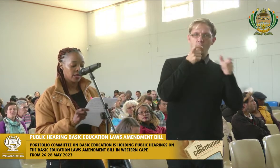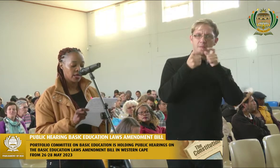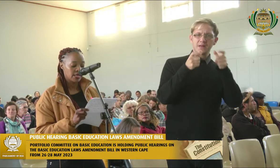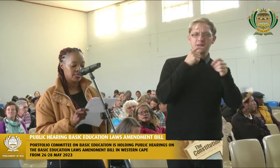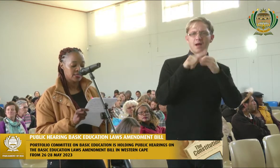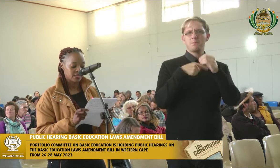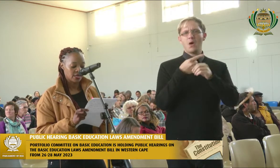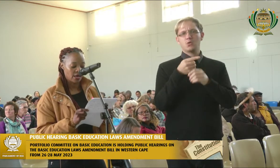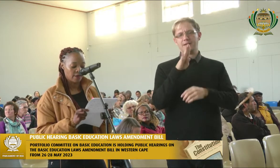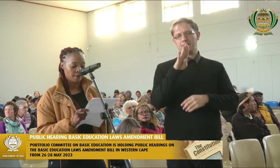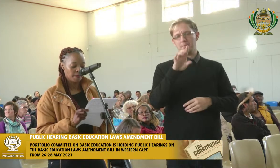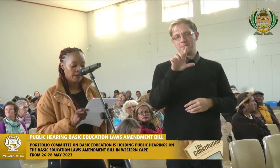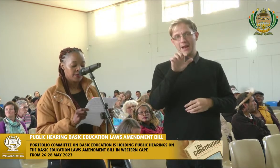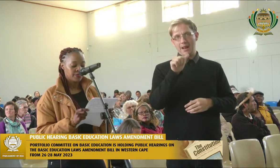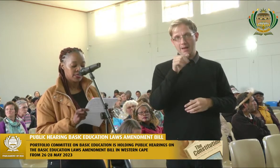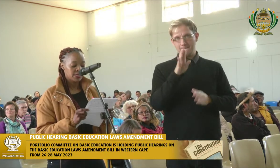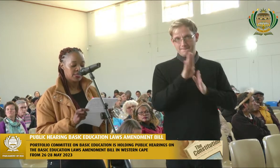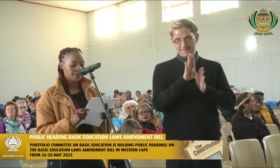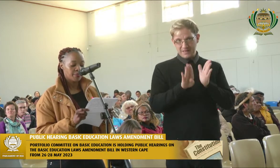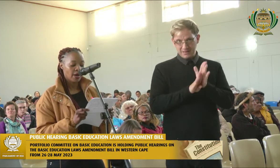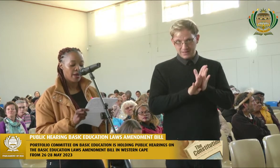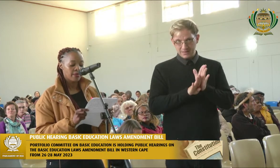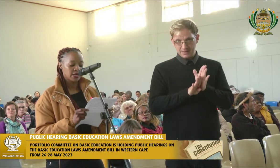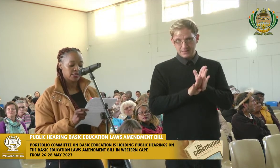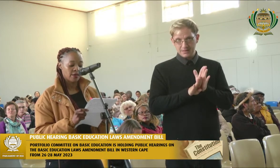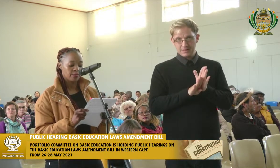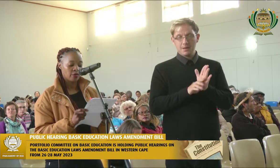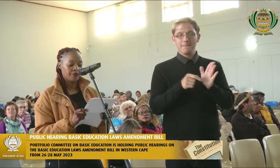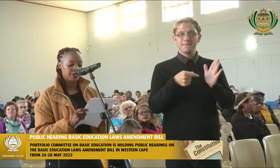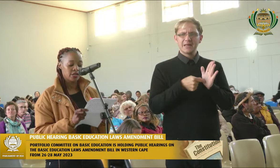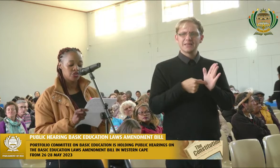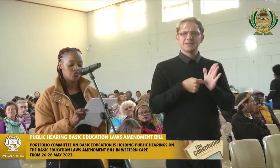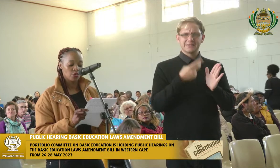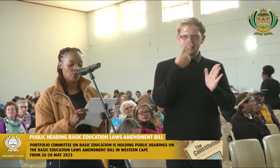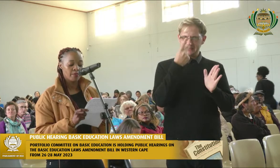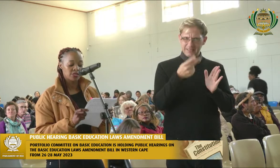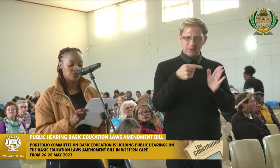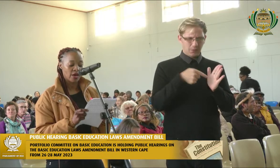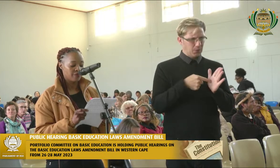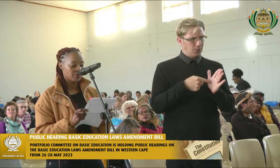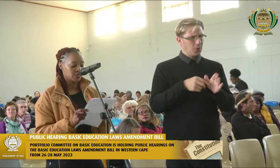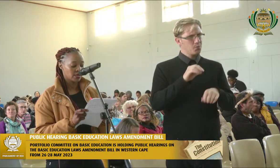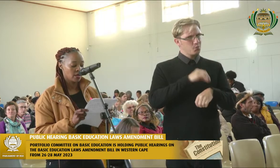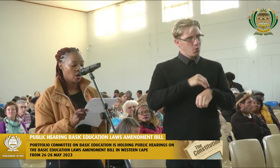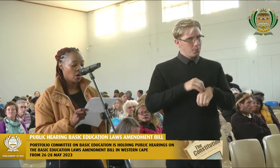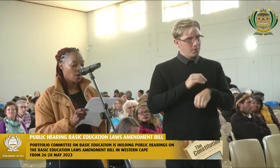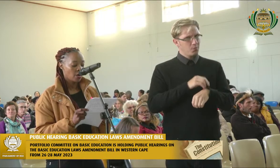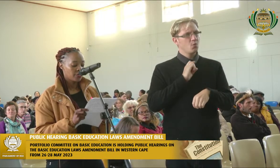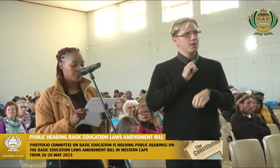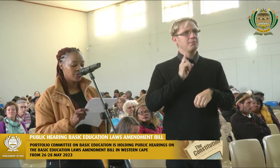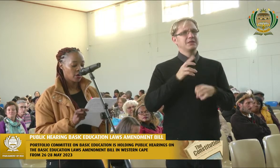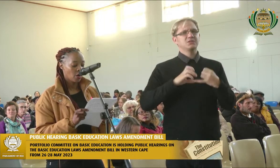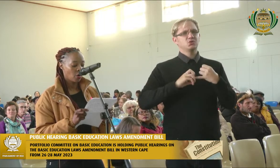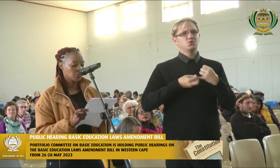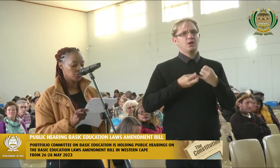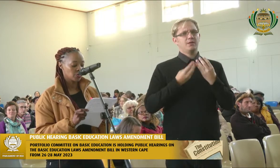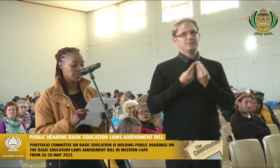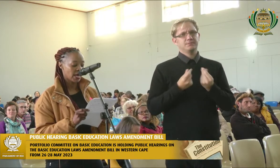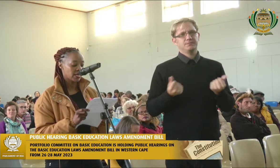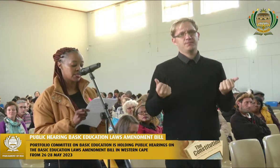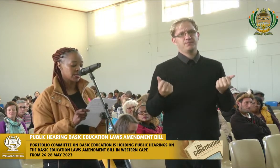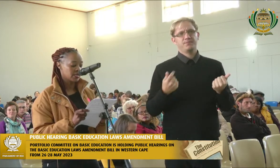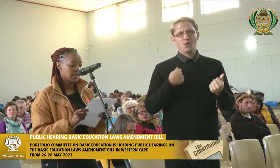Bill as the DA. This is a prime example of an issue we must drive using the